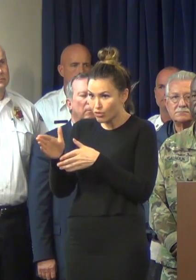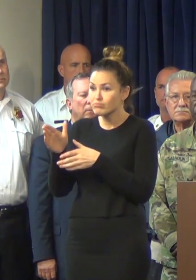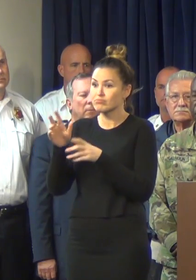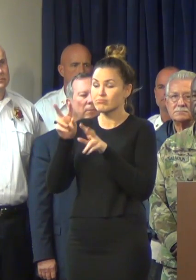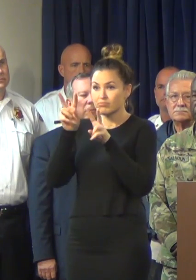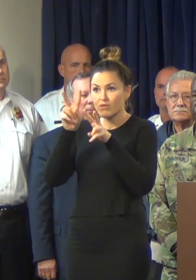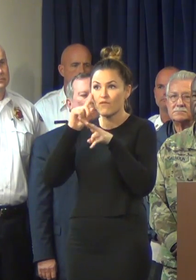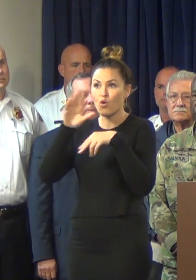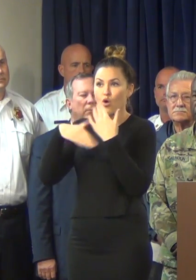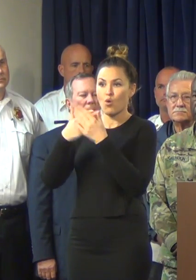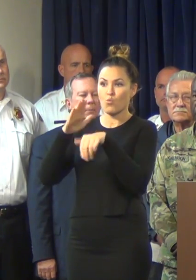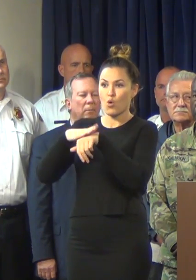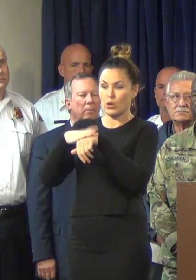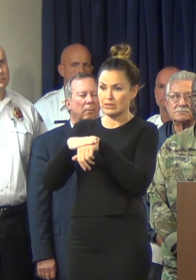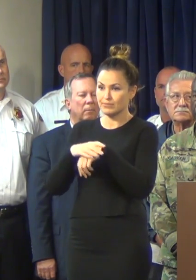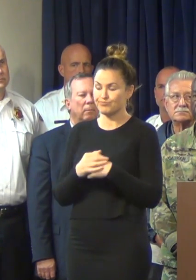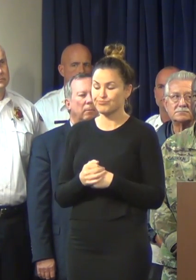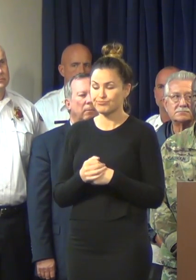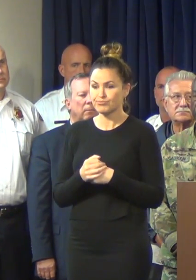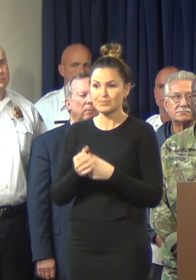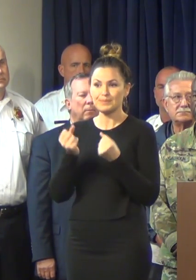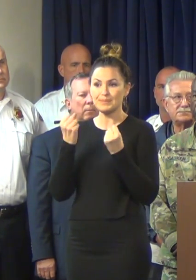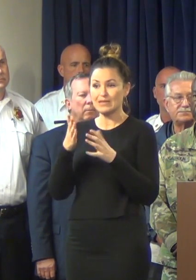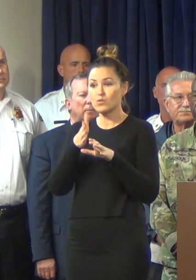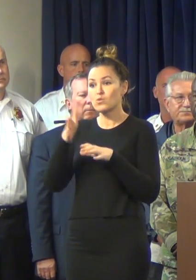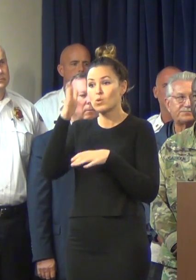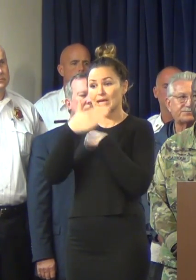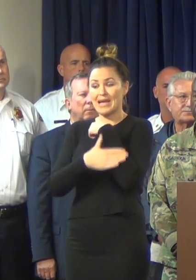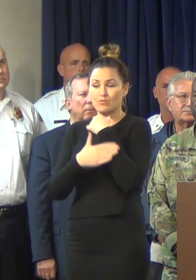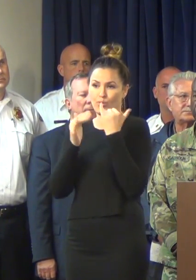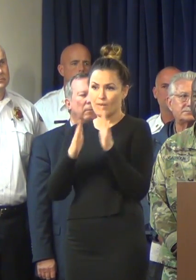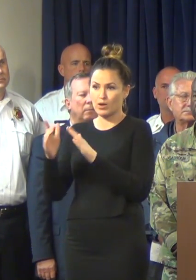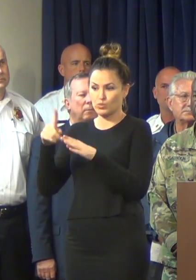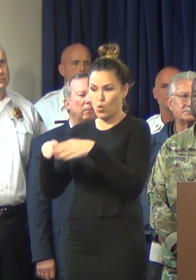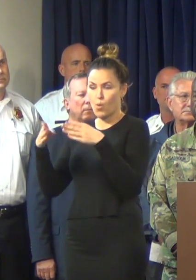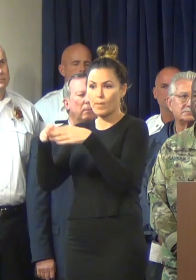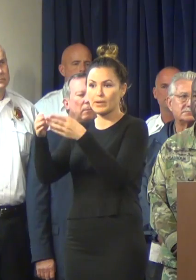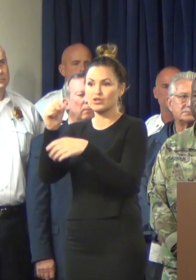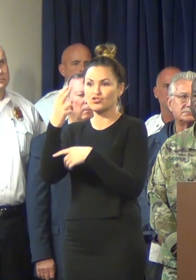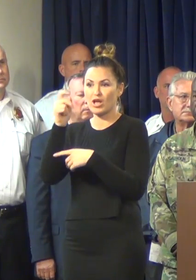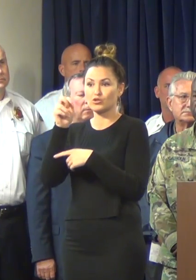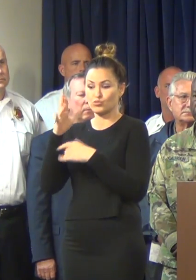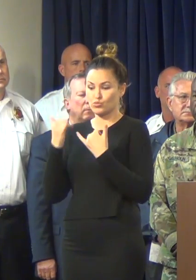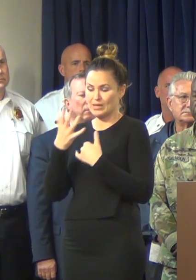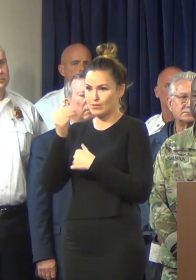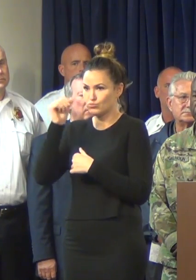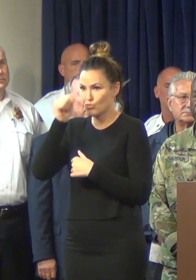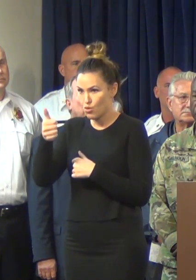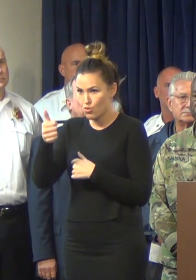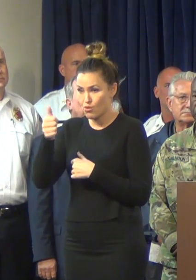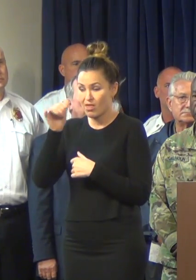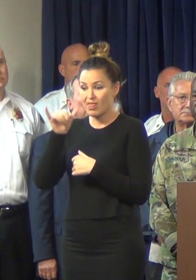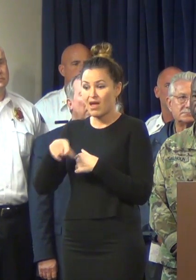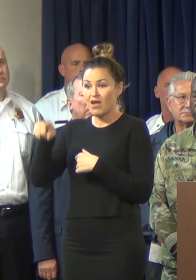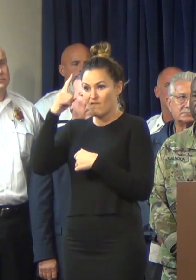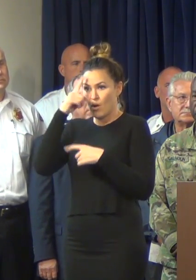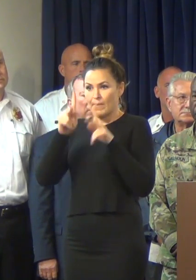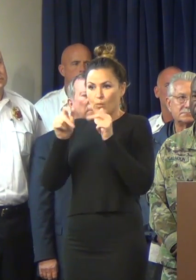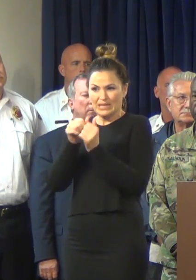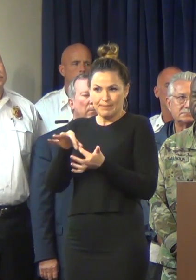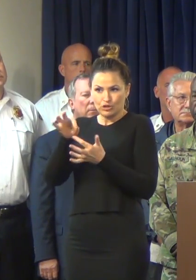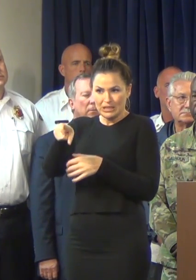warnings and orders. Many coastal counties are preparing to open shelters today and tomorrow. These are shelters for people with